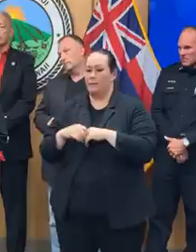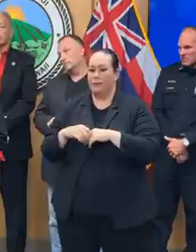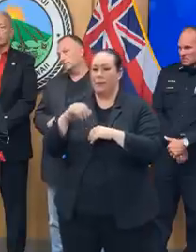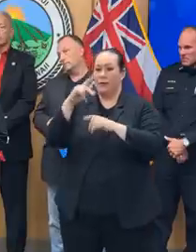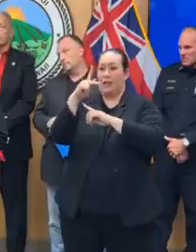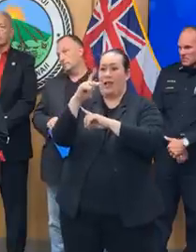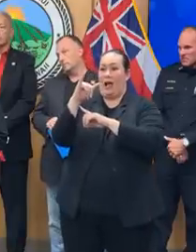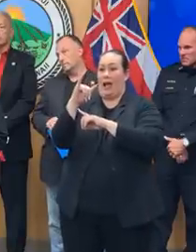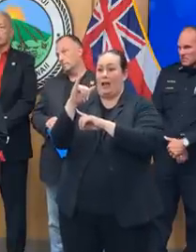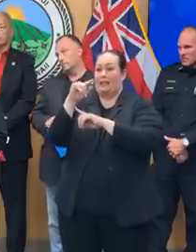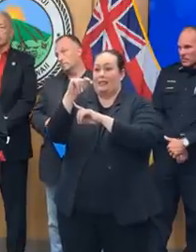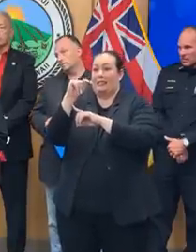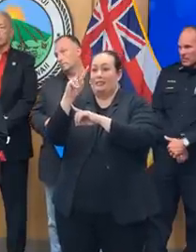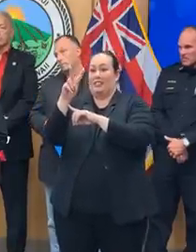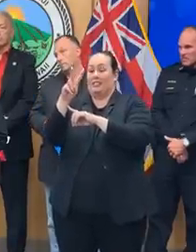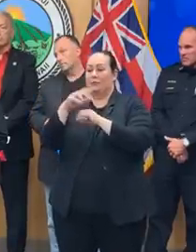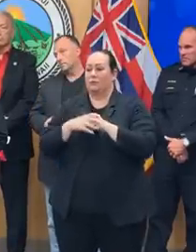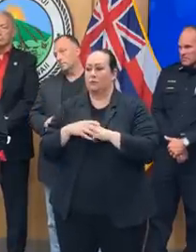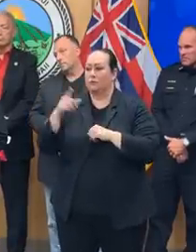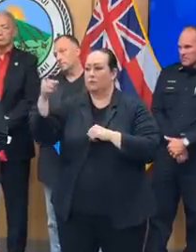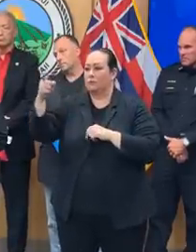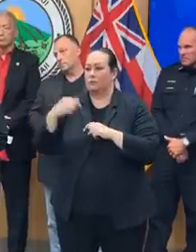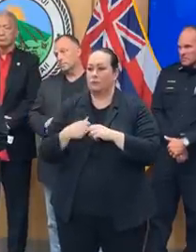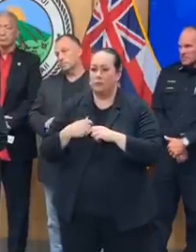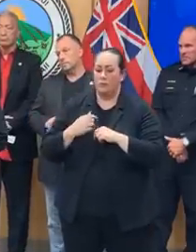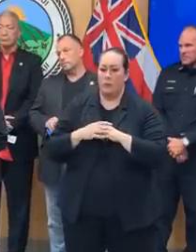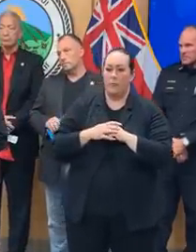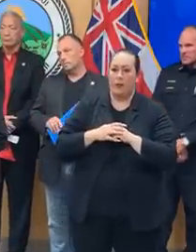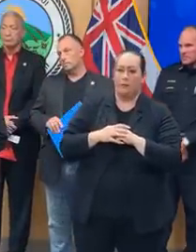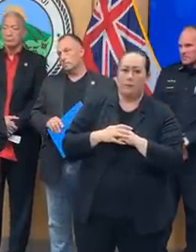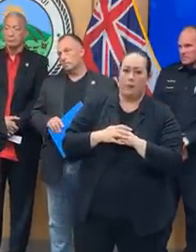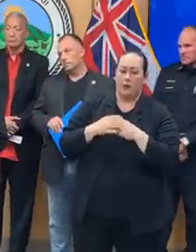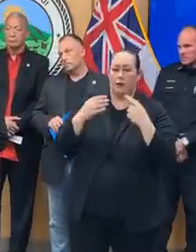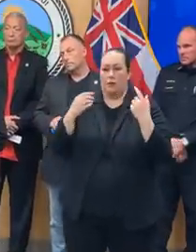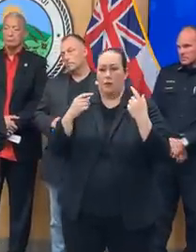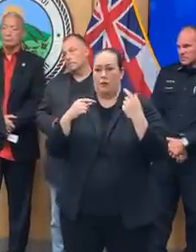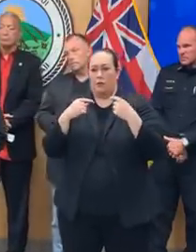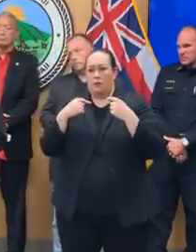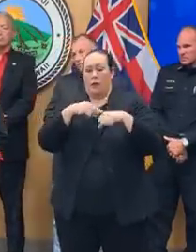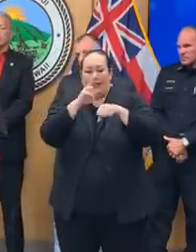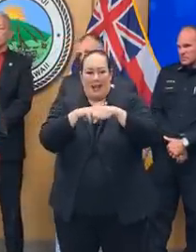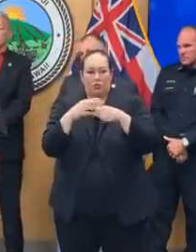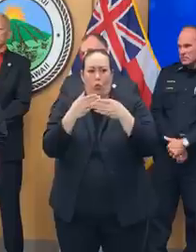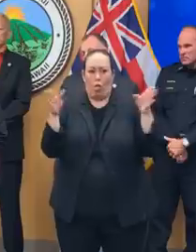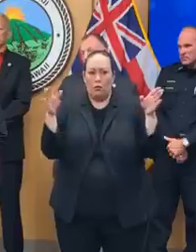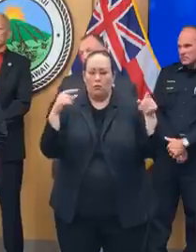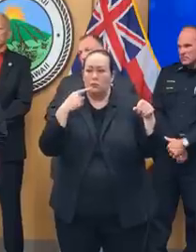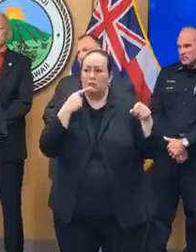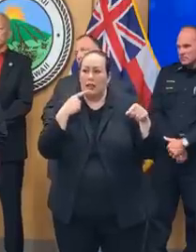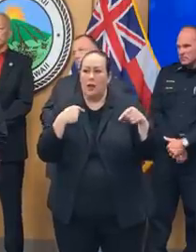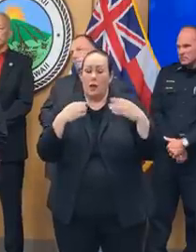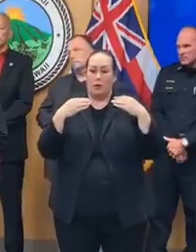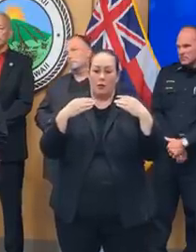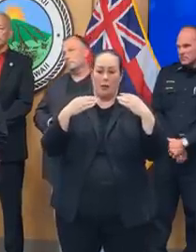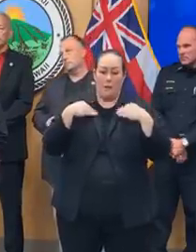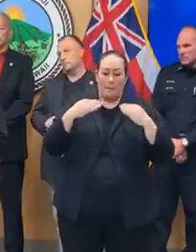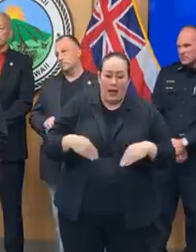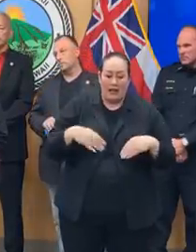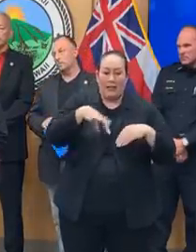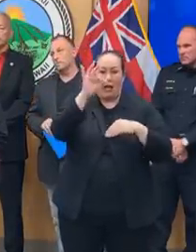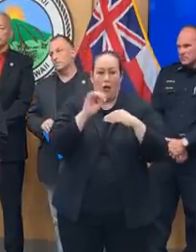these national articles about how there were bodies found in trees, bodies huddled together, and the death toll still continues to be